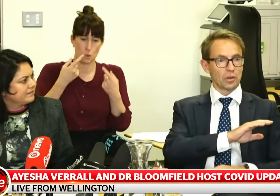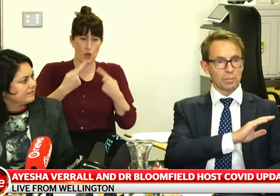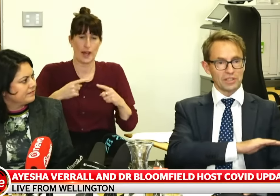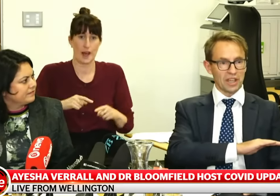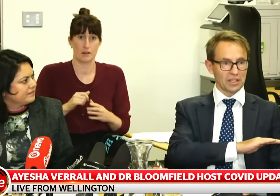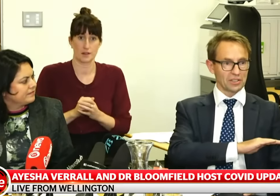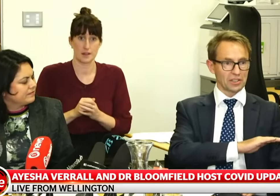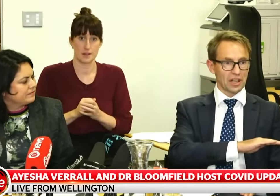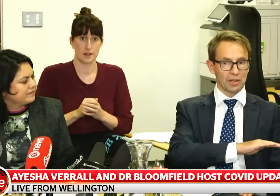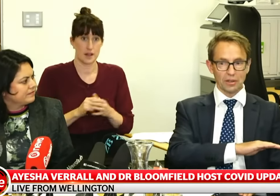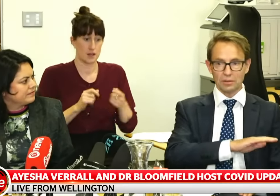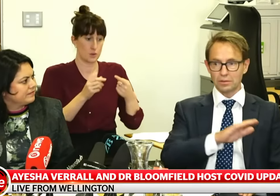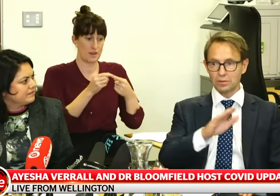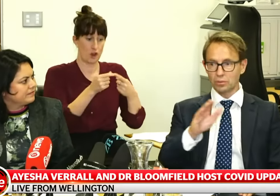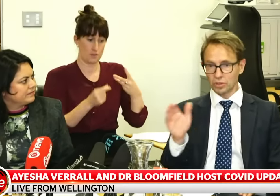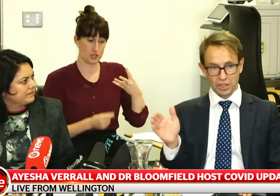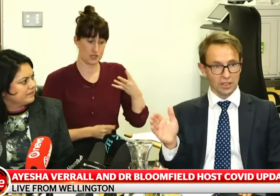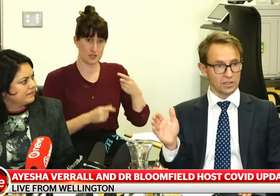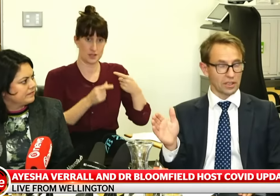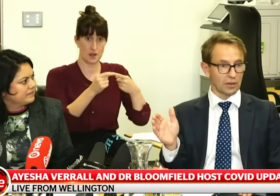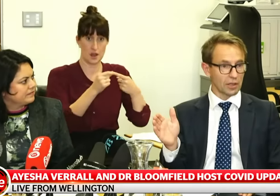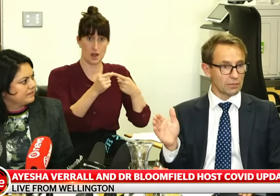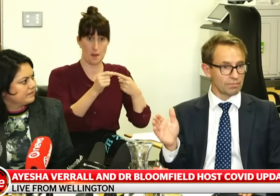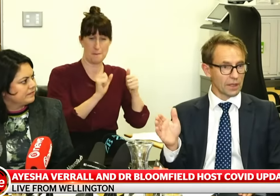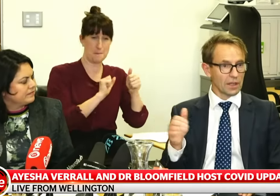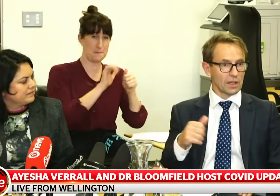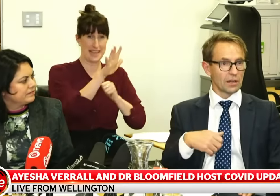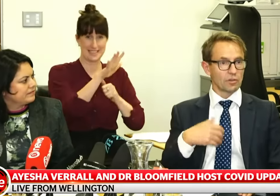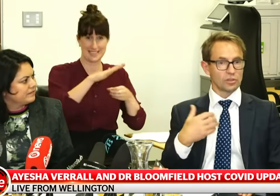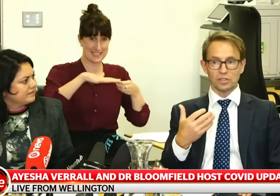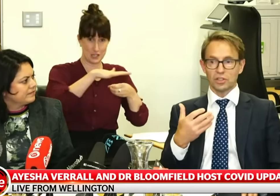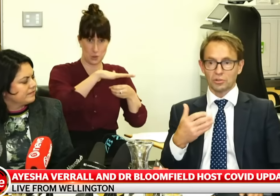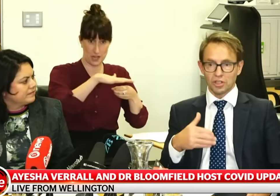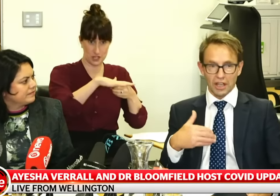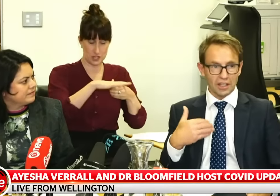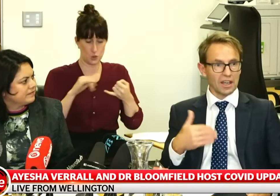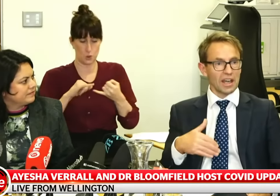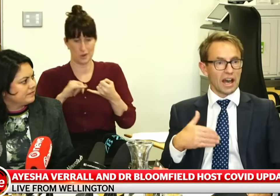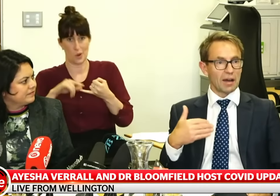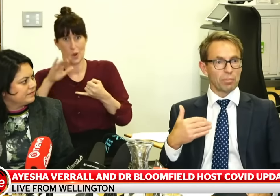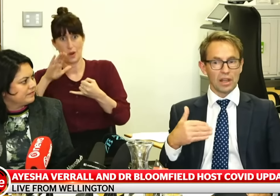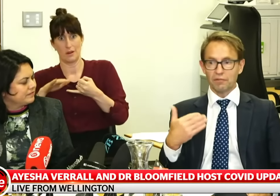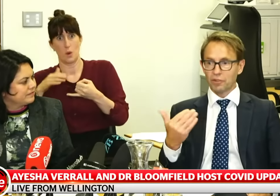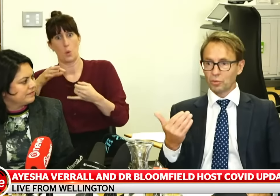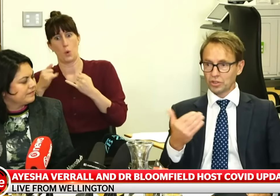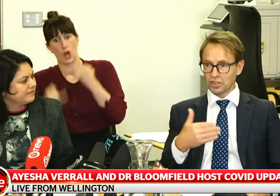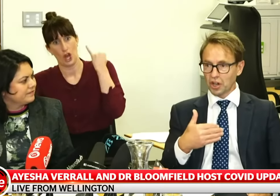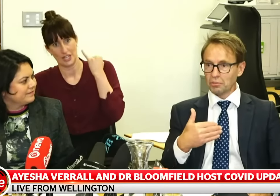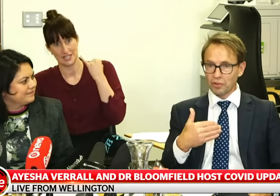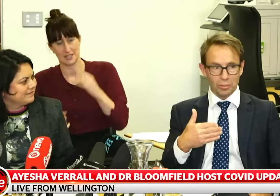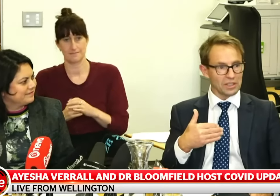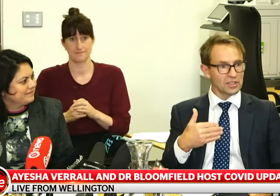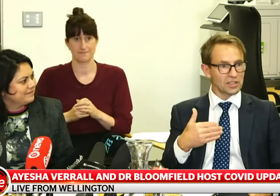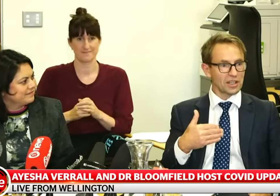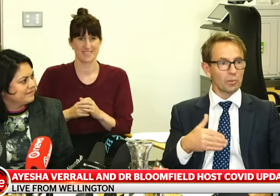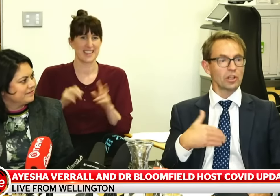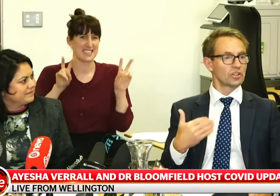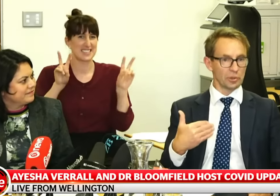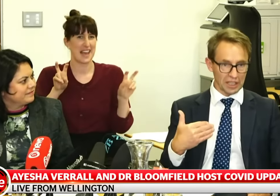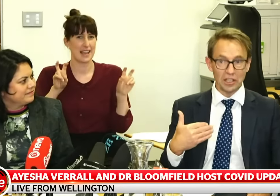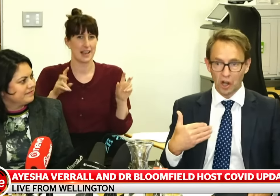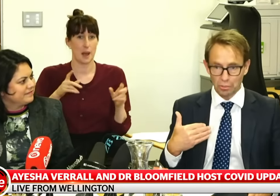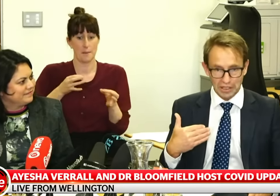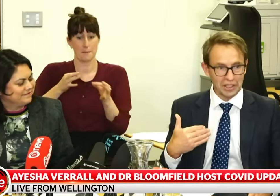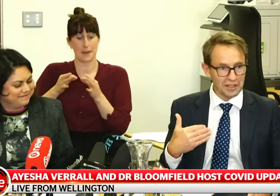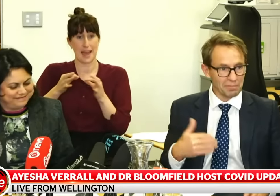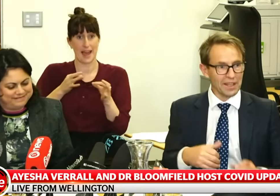you might call a best case scenario to a worst case scenario. Now, of course, there's an old saying, plan for the worst and hope for the best. We're not